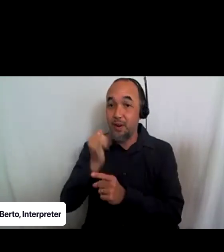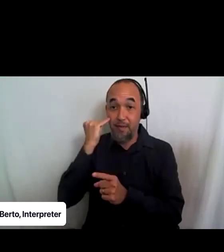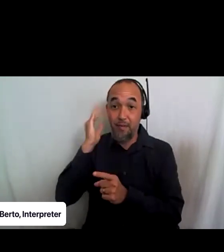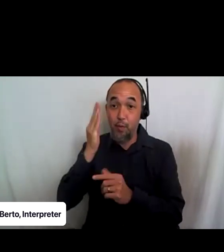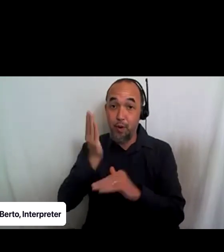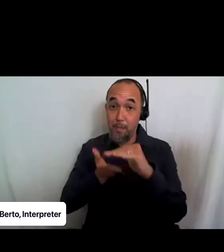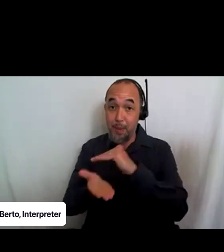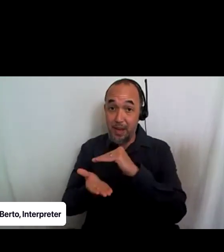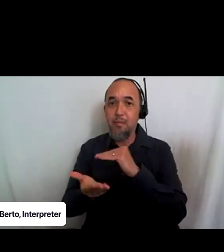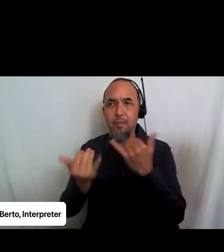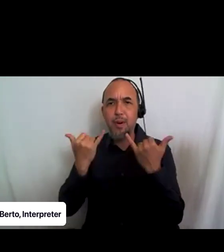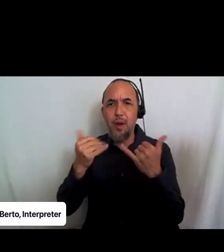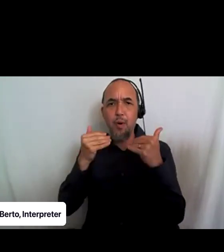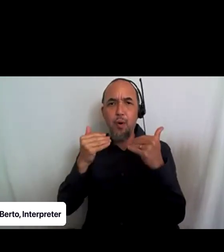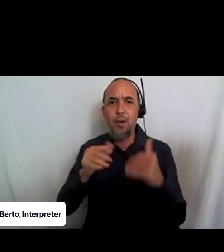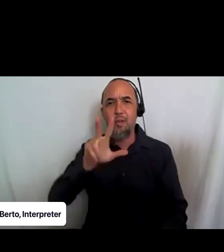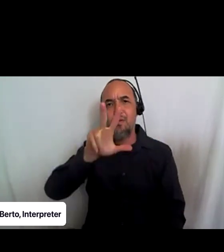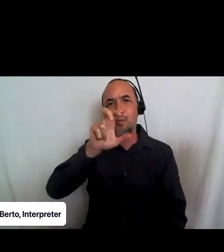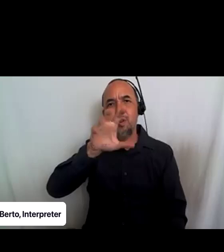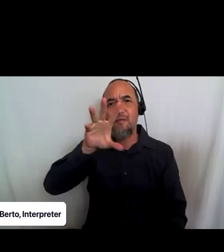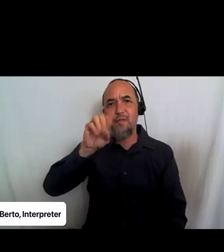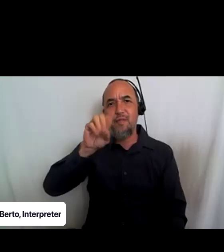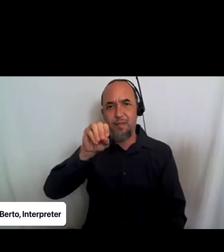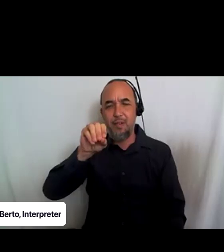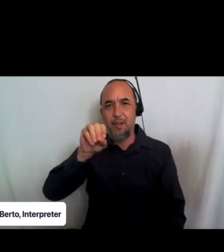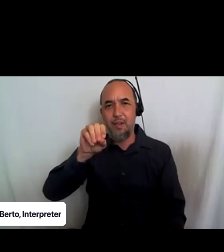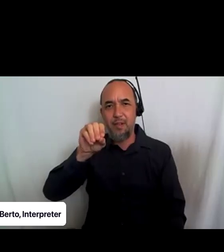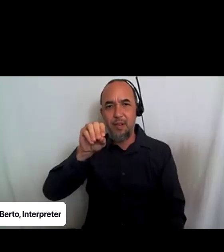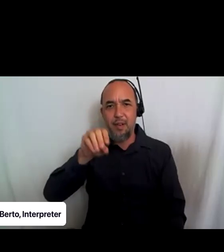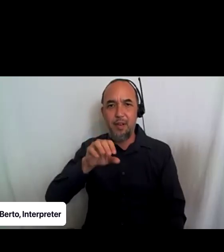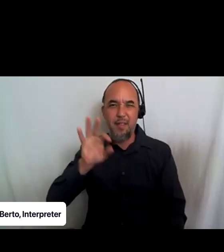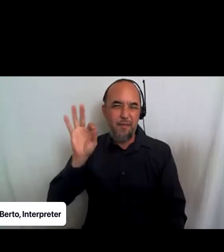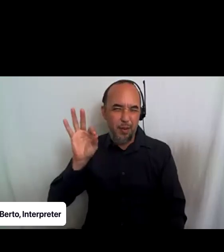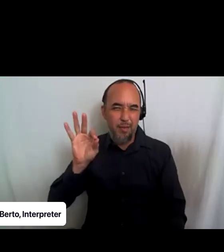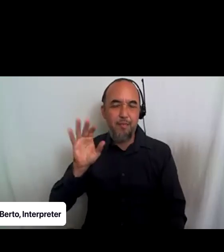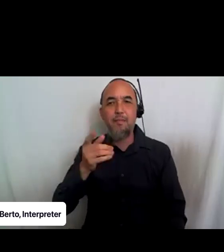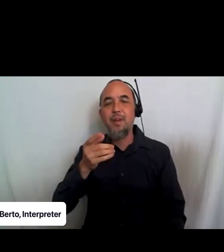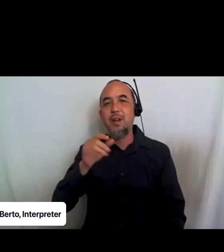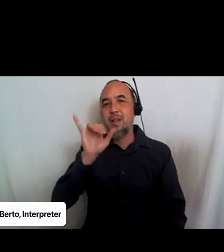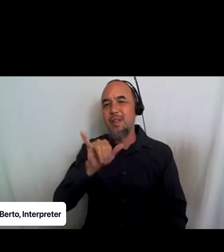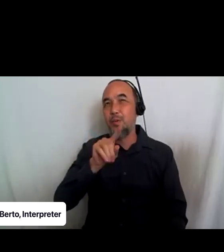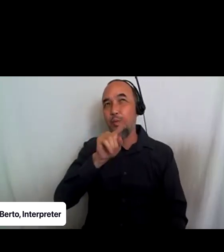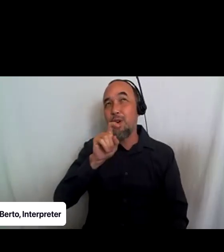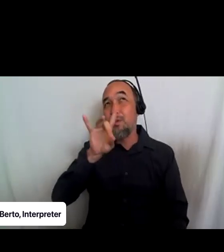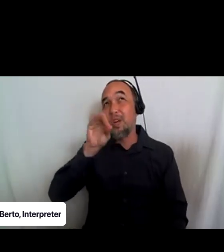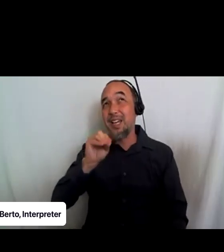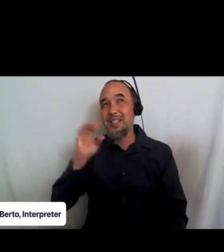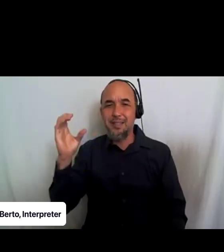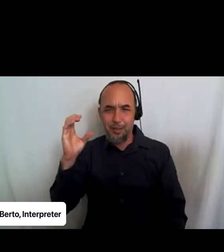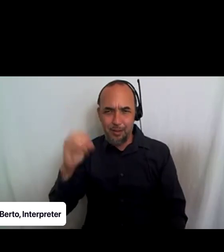you can turn on your oven now to 350 degrees Fahrenheit, which is about 180 Celsius.